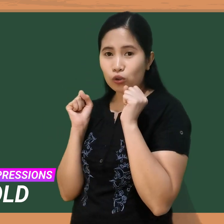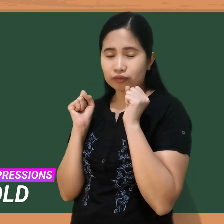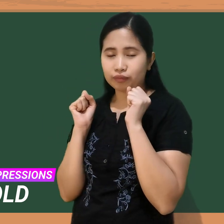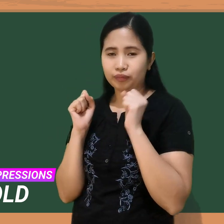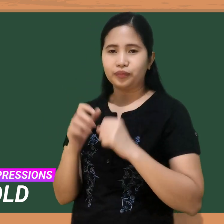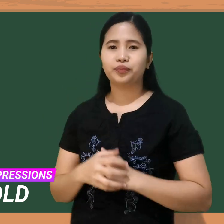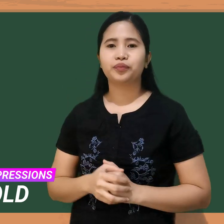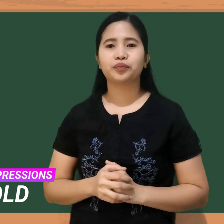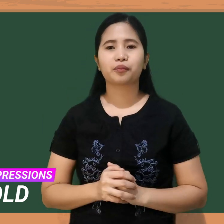Cold.